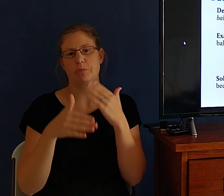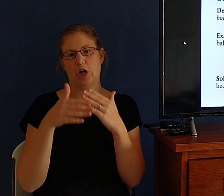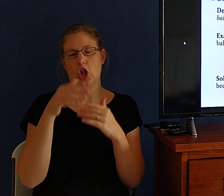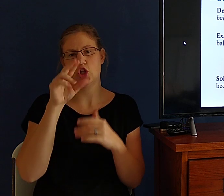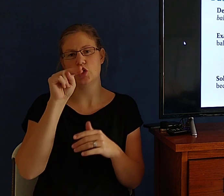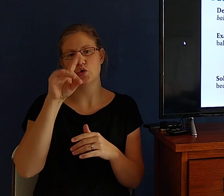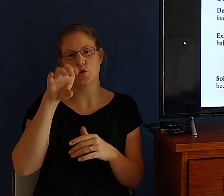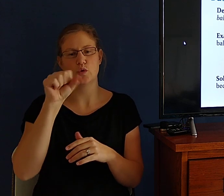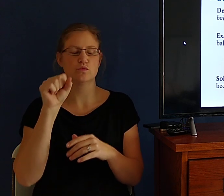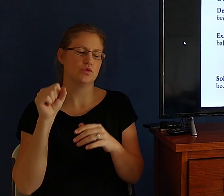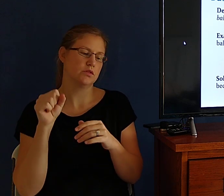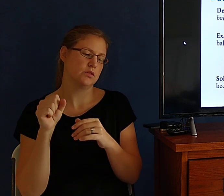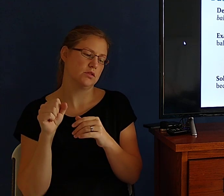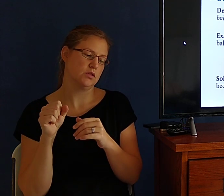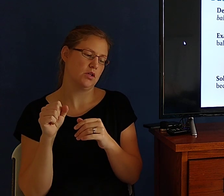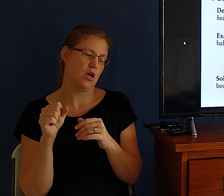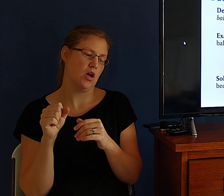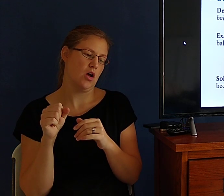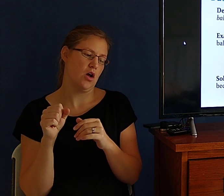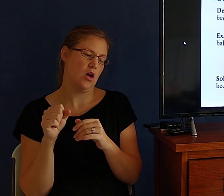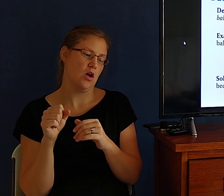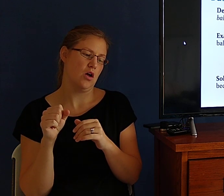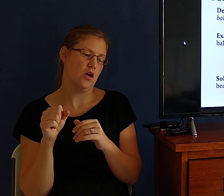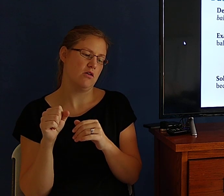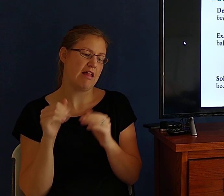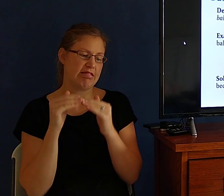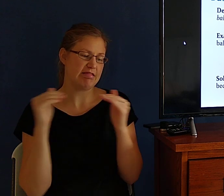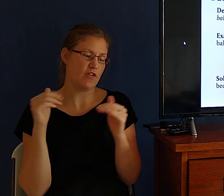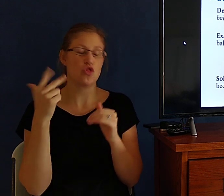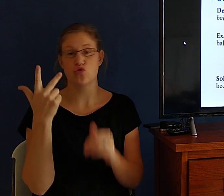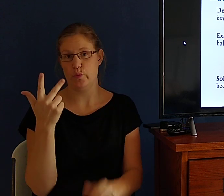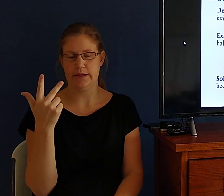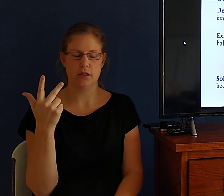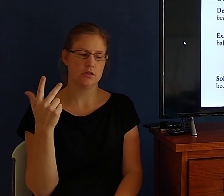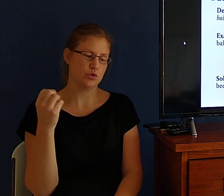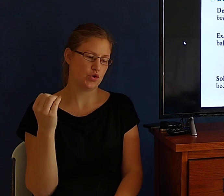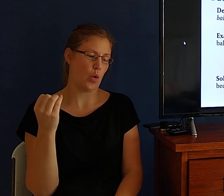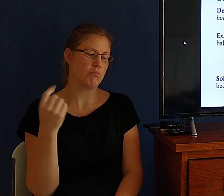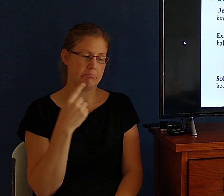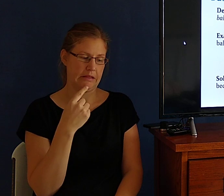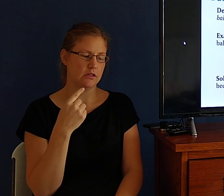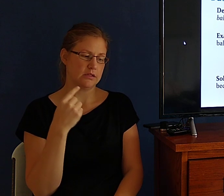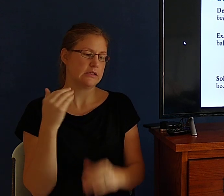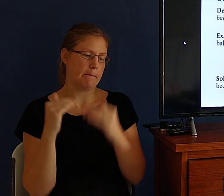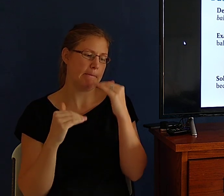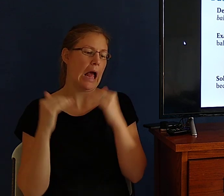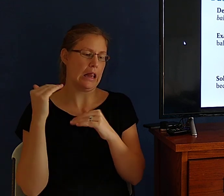are appeared at the level 3. So this is also balanced M-array